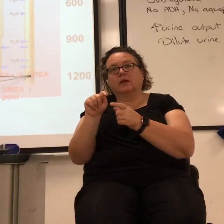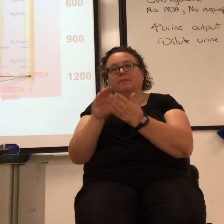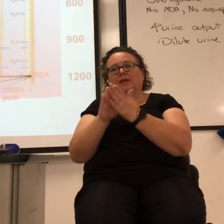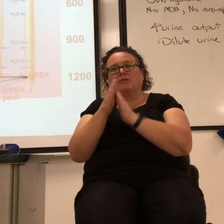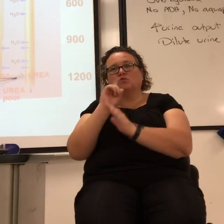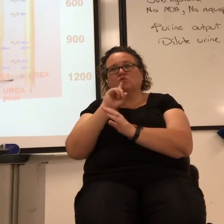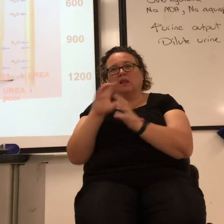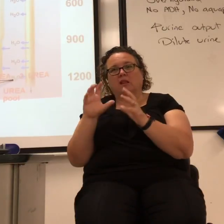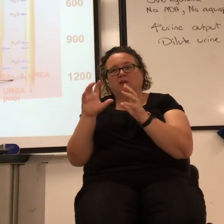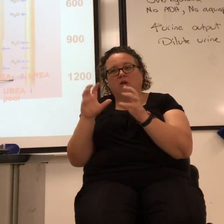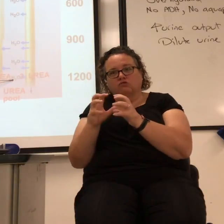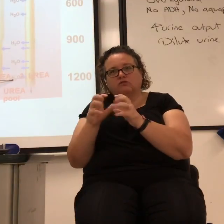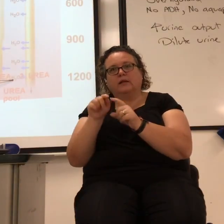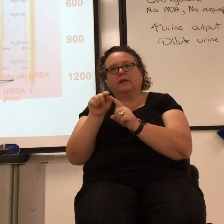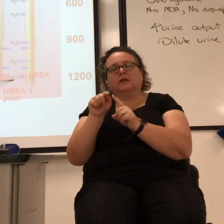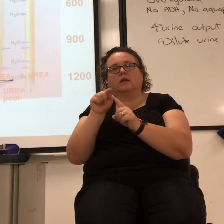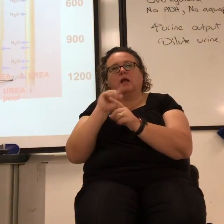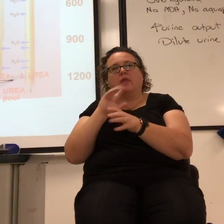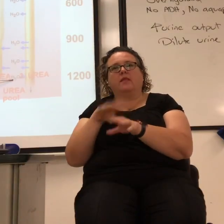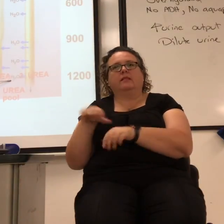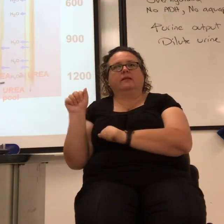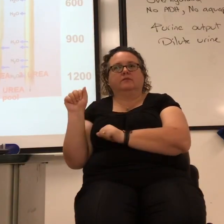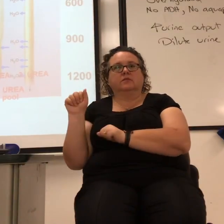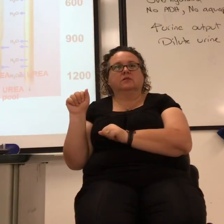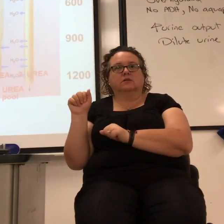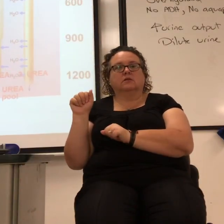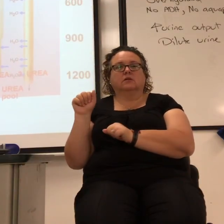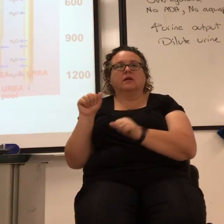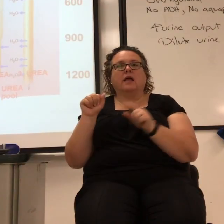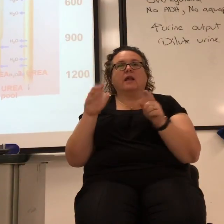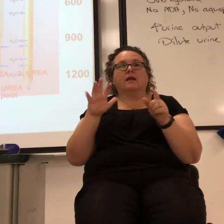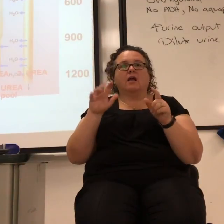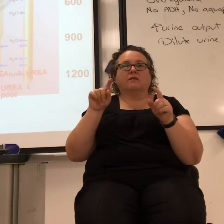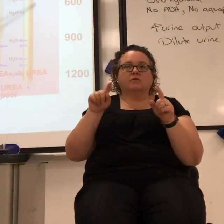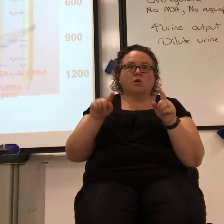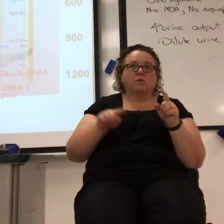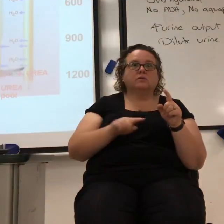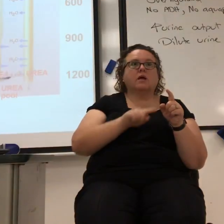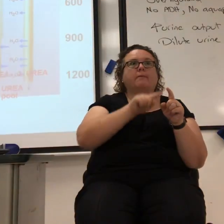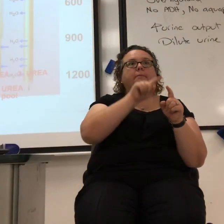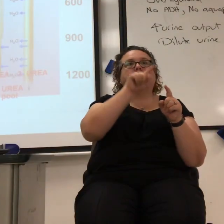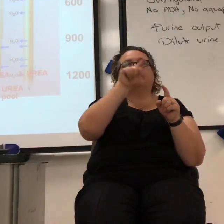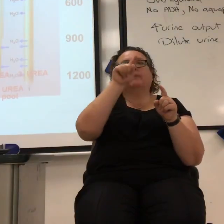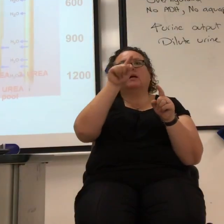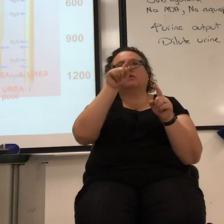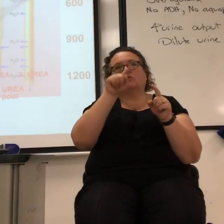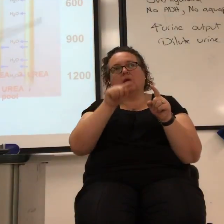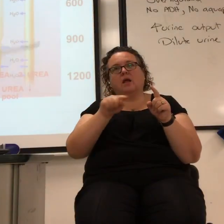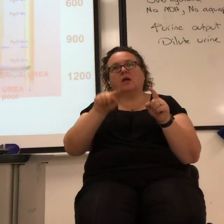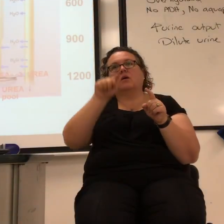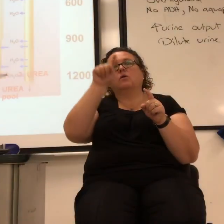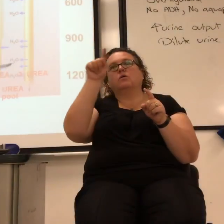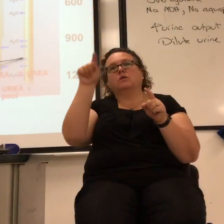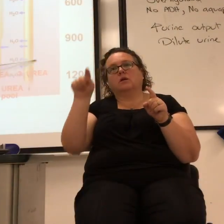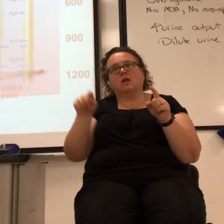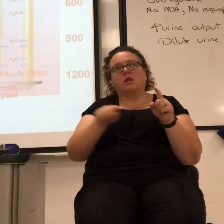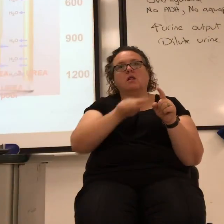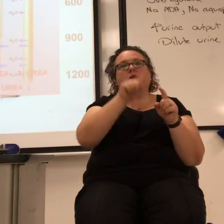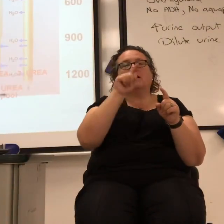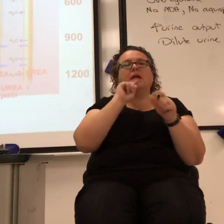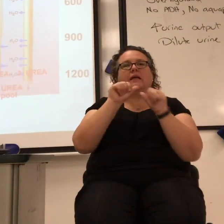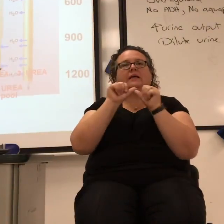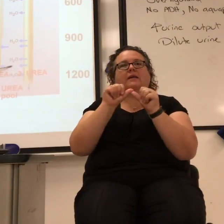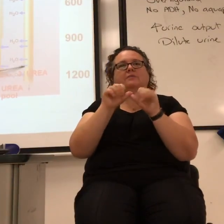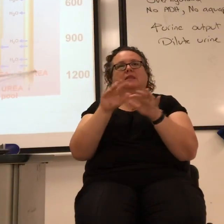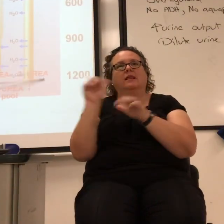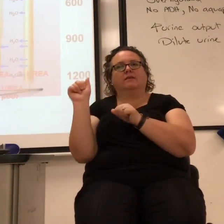concentrated, it leaves. Okay, and it just kind of goes up and it just keeps going around and around and it keeps leaving, and